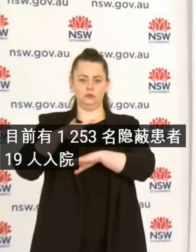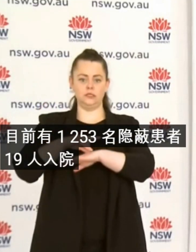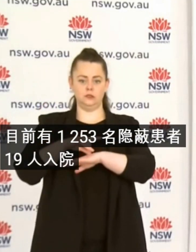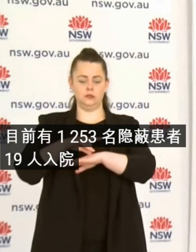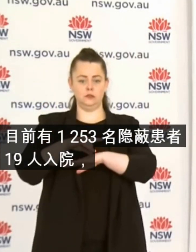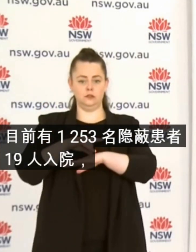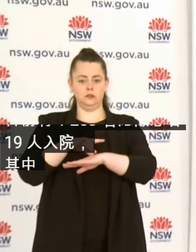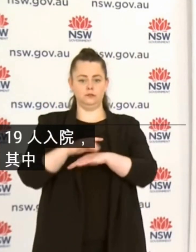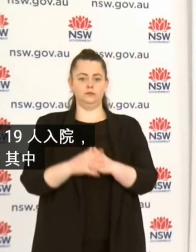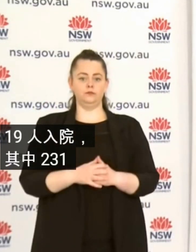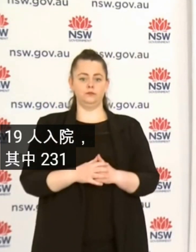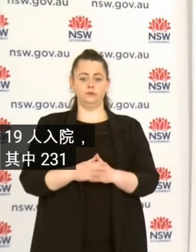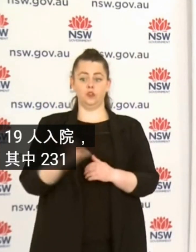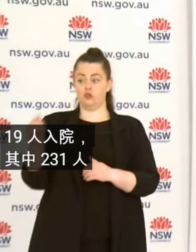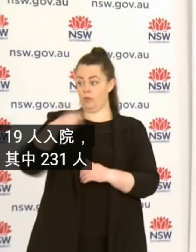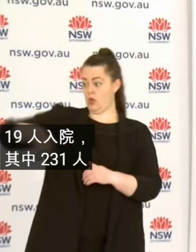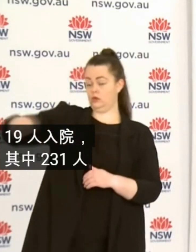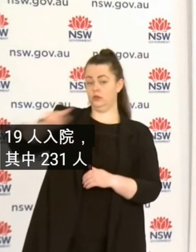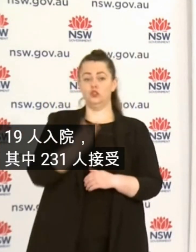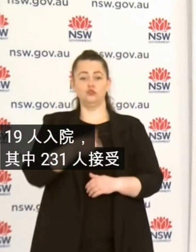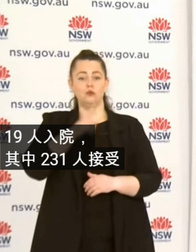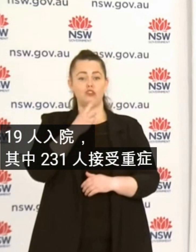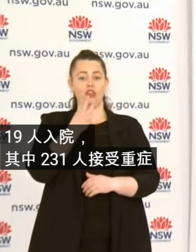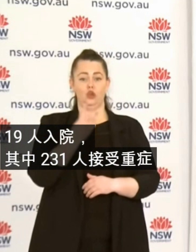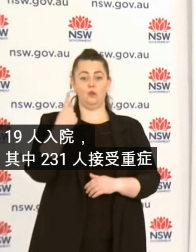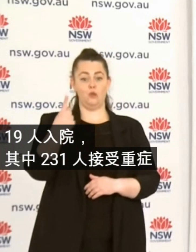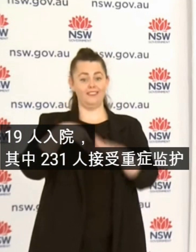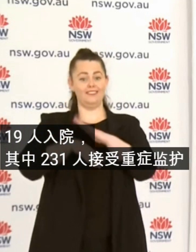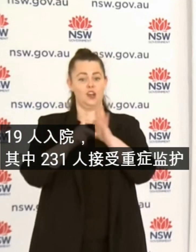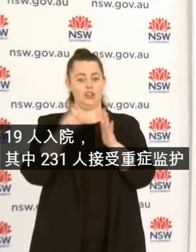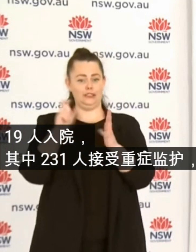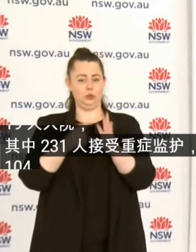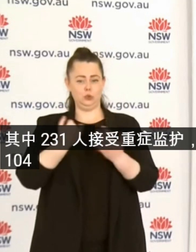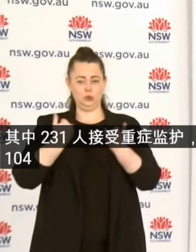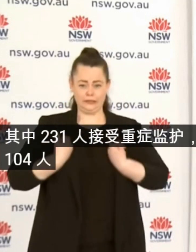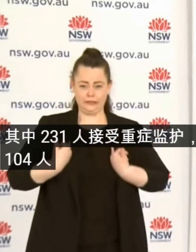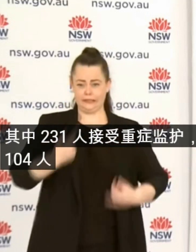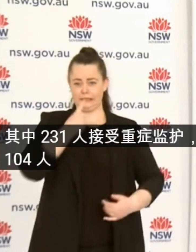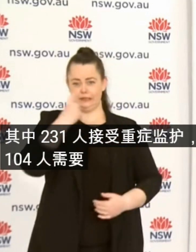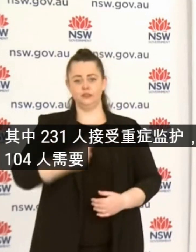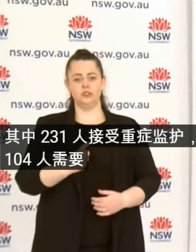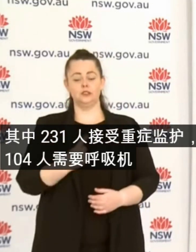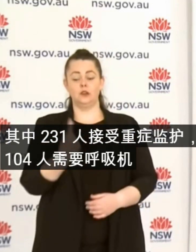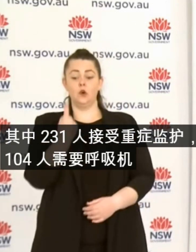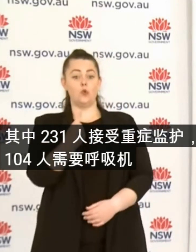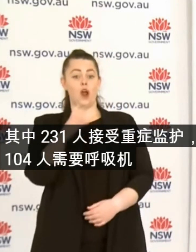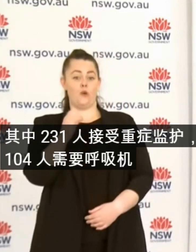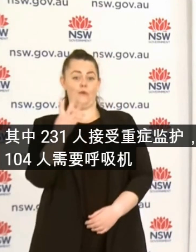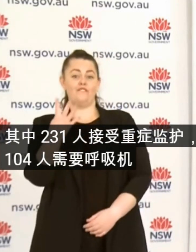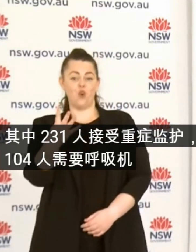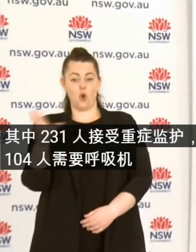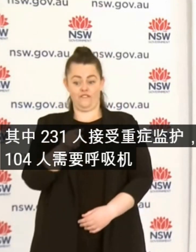hospital in New South Wales, with 231 people in intensive care and 104 who require